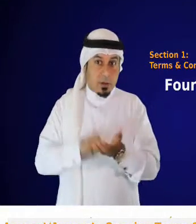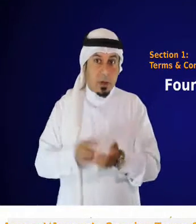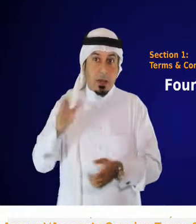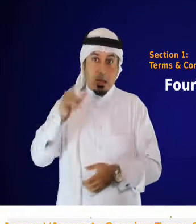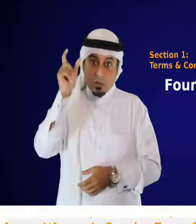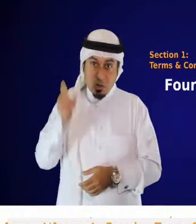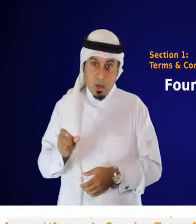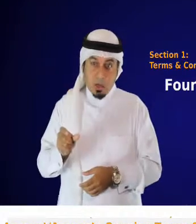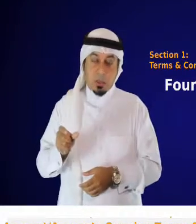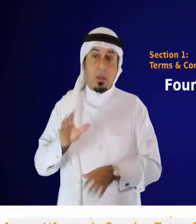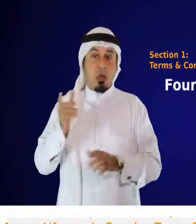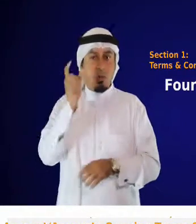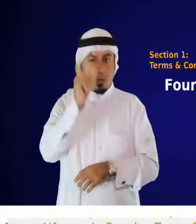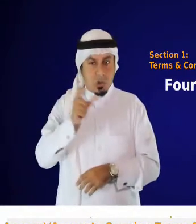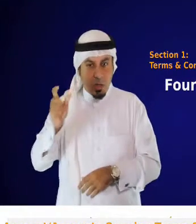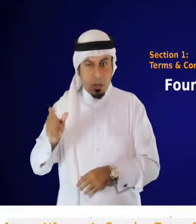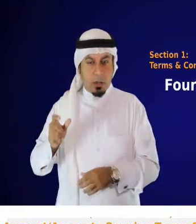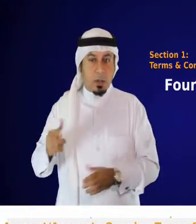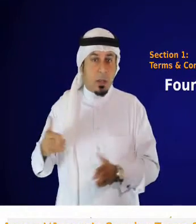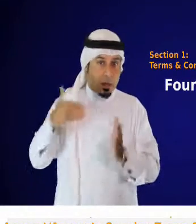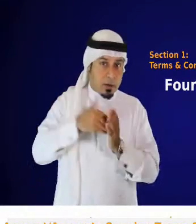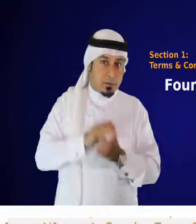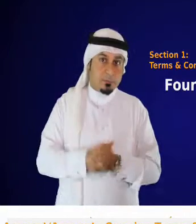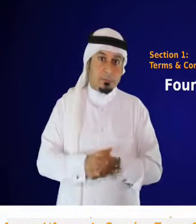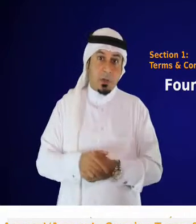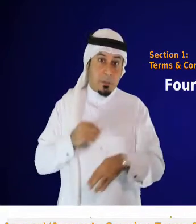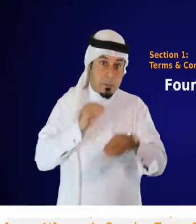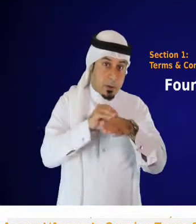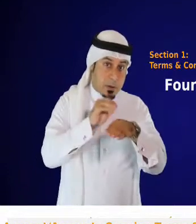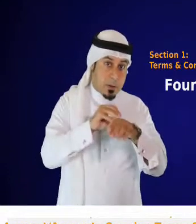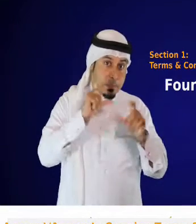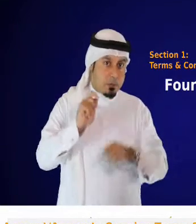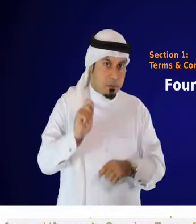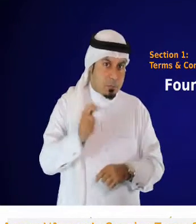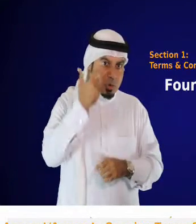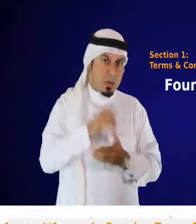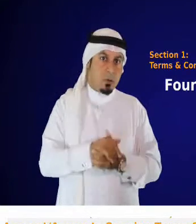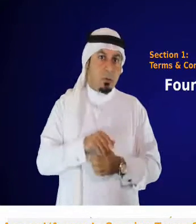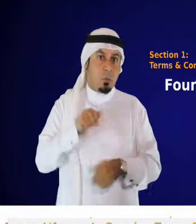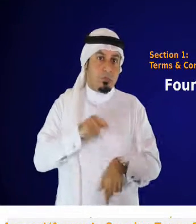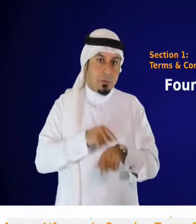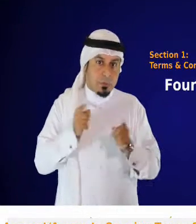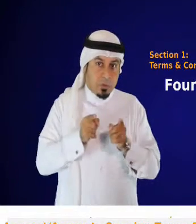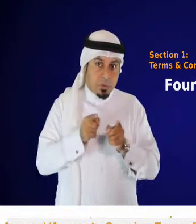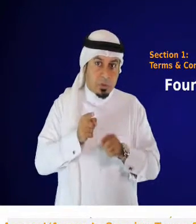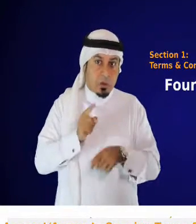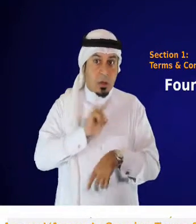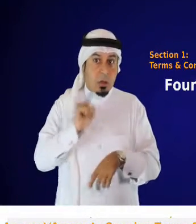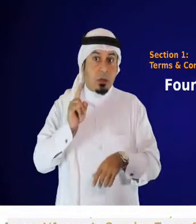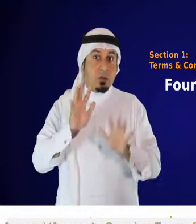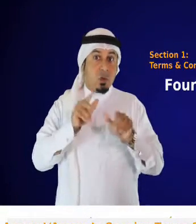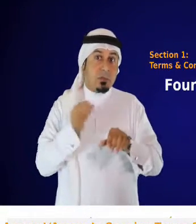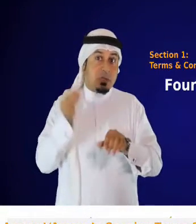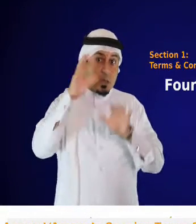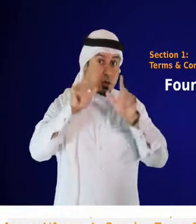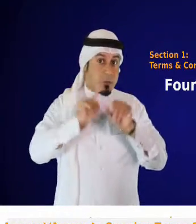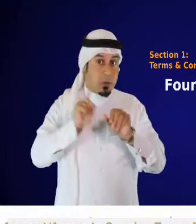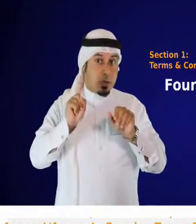or persons should inform the bank immediately within 10 days of death or incompetence, and their desire to continue